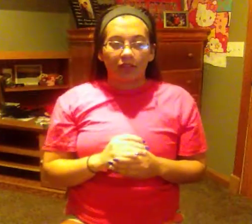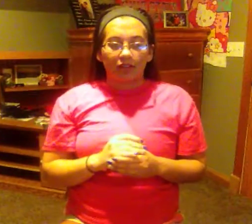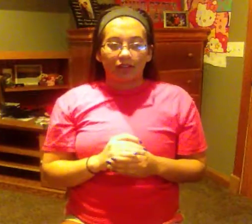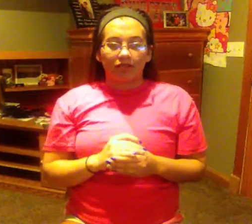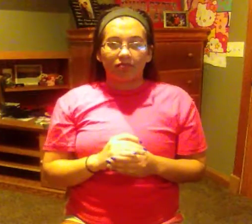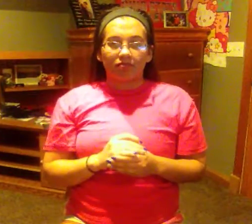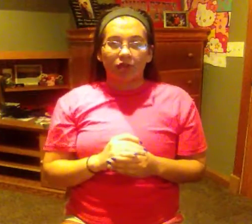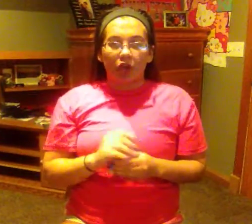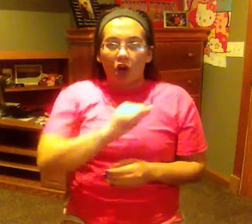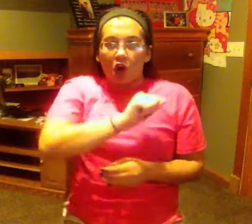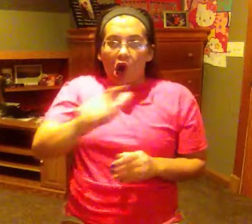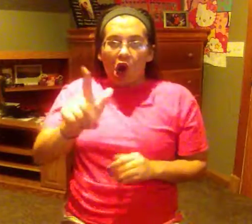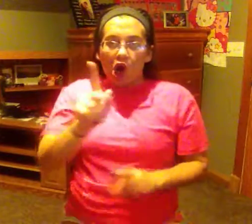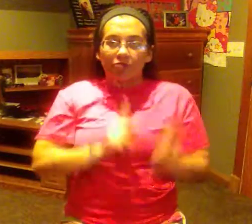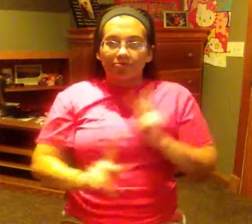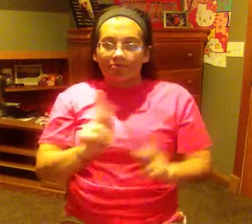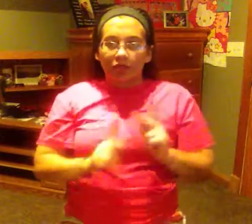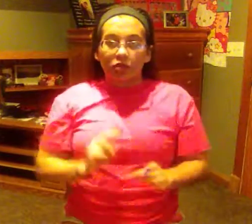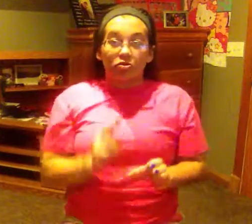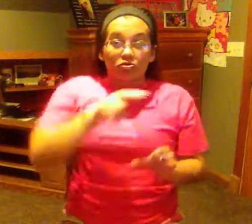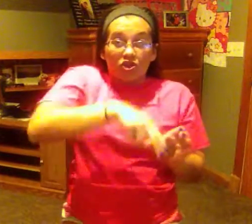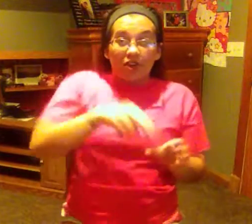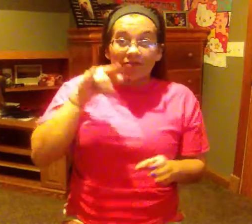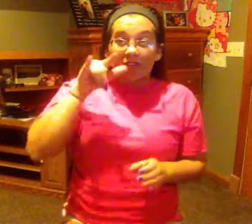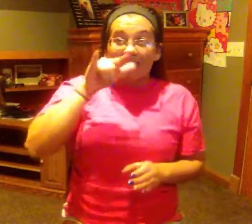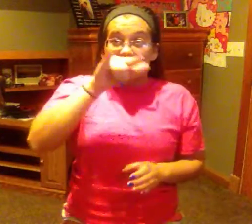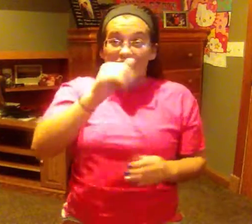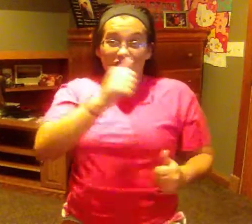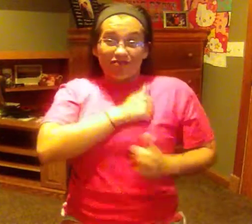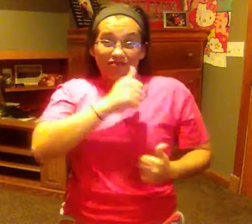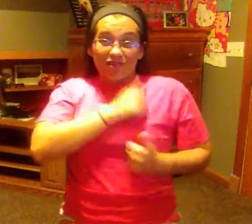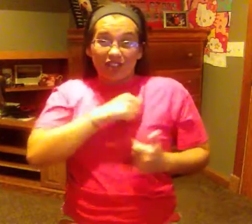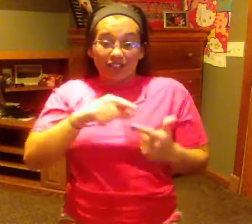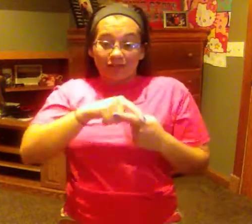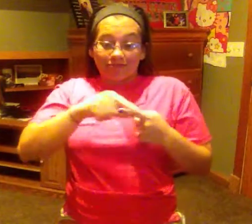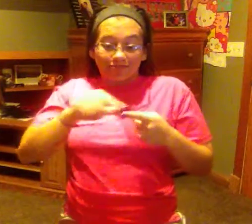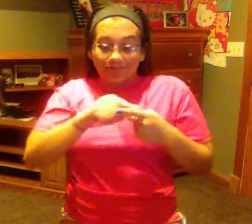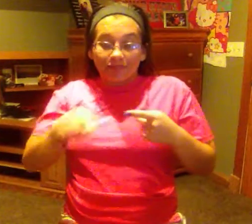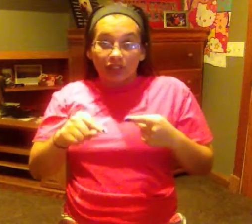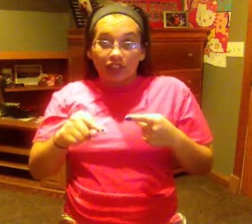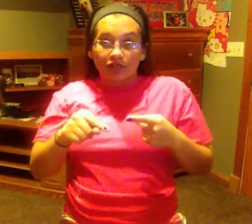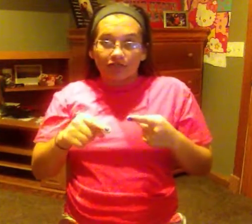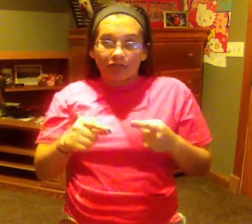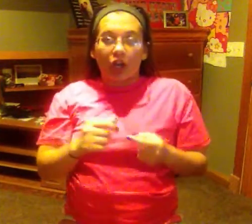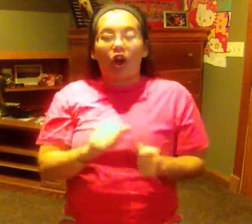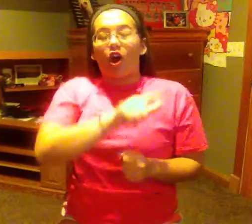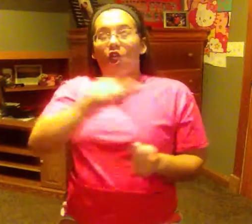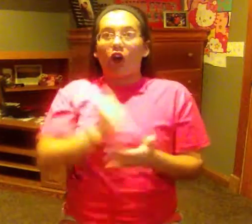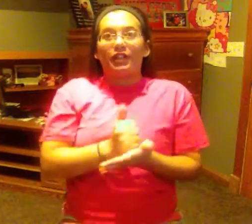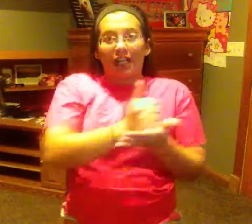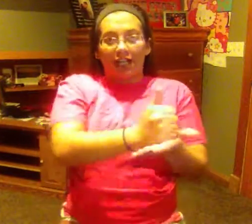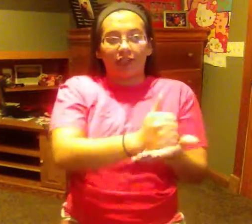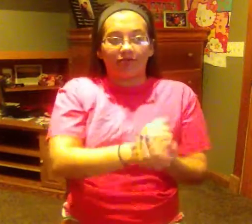an important job to do. I am Captain Rodney Gervais from Charlie Company, 1st of the 137th Assault Helicopter